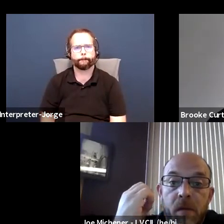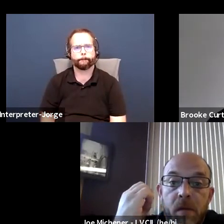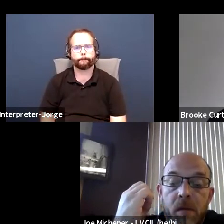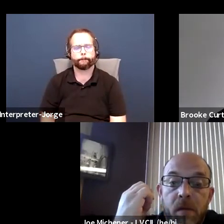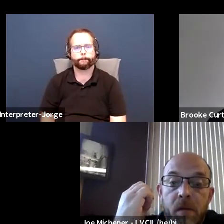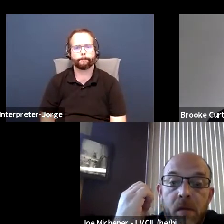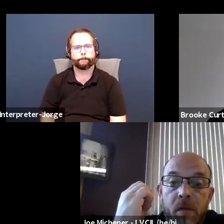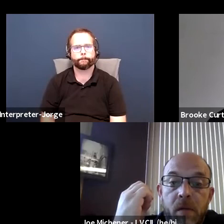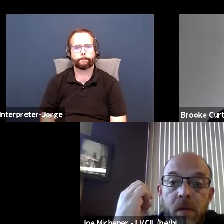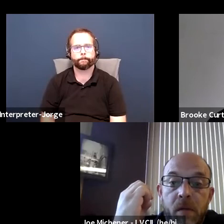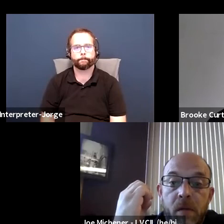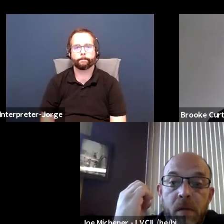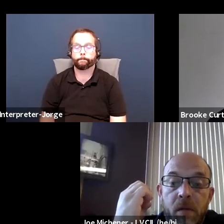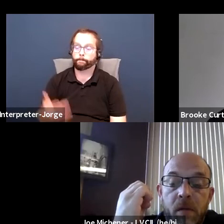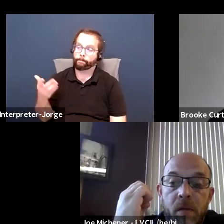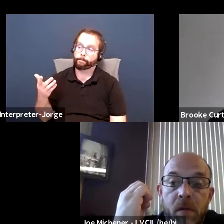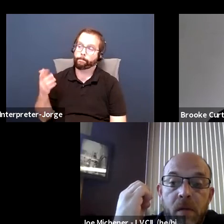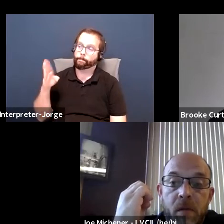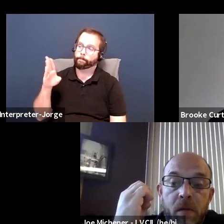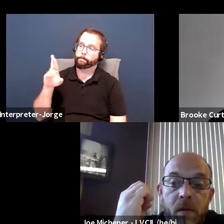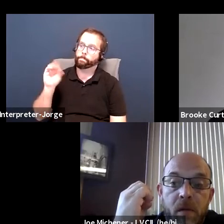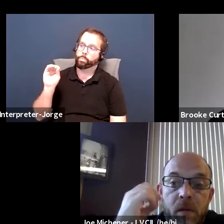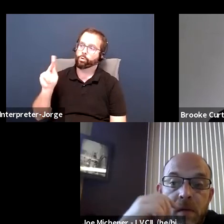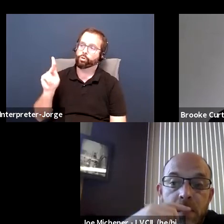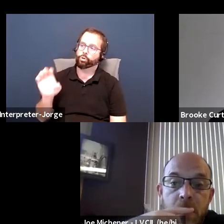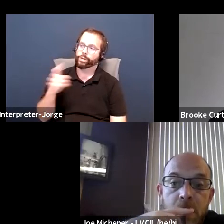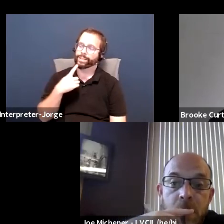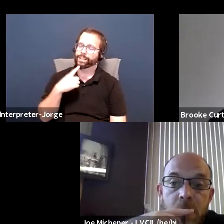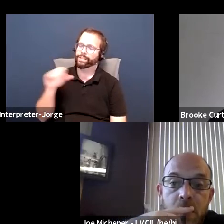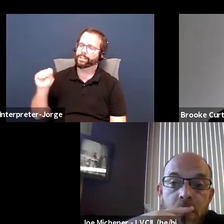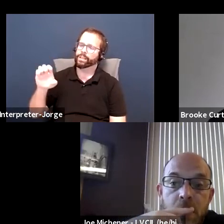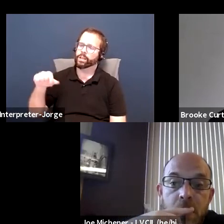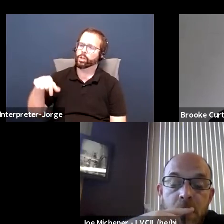Yeah, Sequoia, if you could provide more information, I'm also not familiar